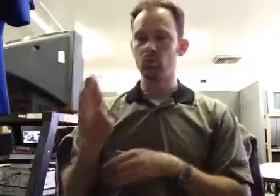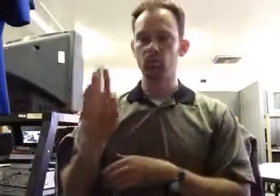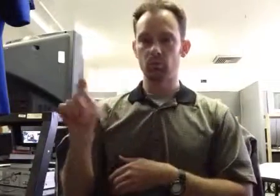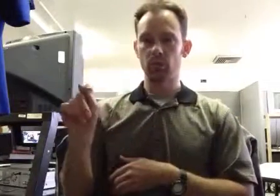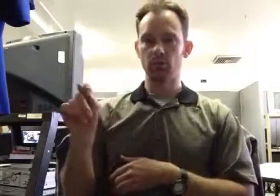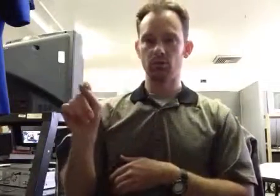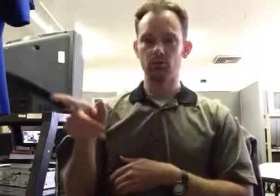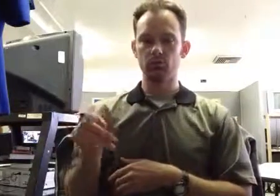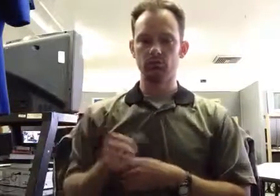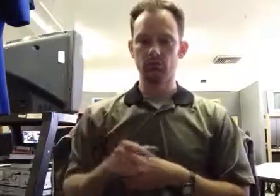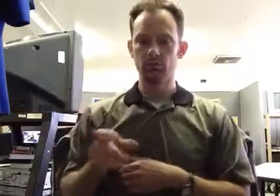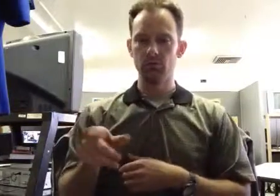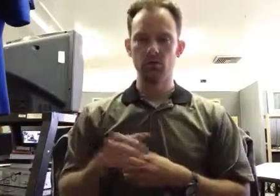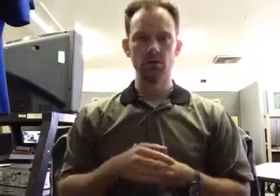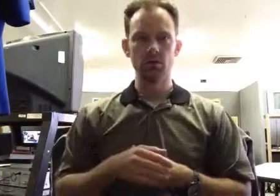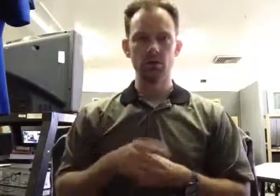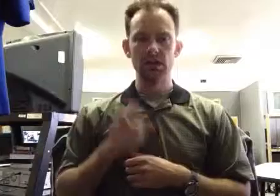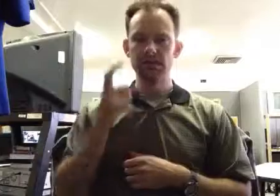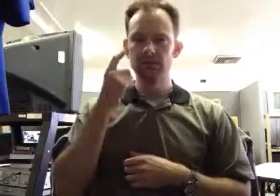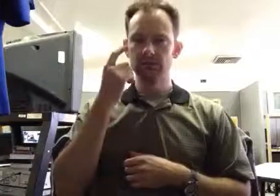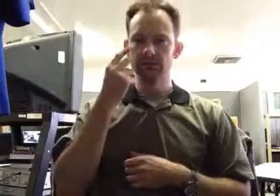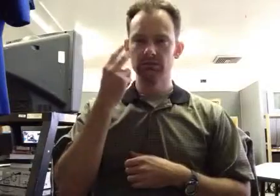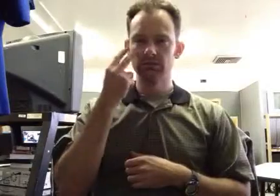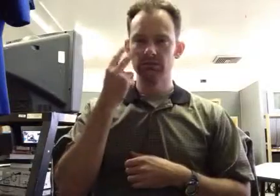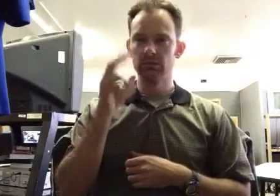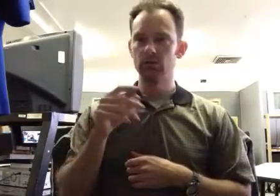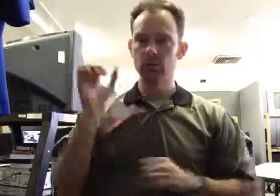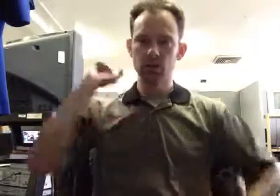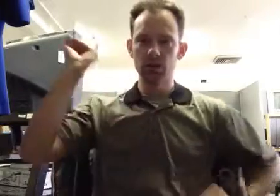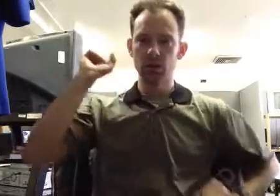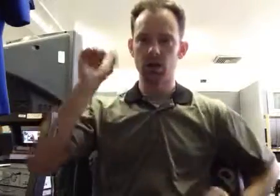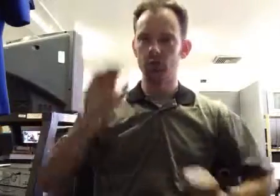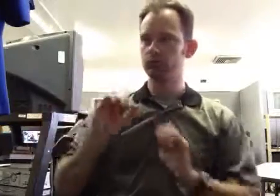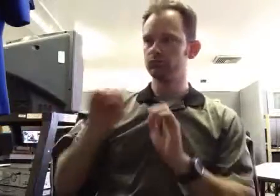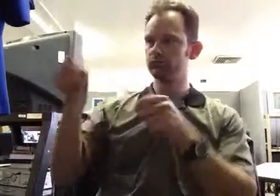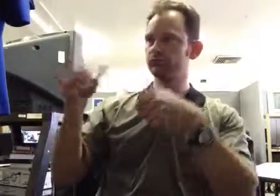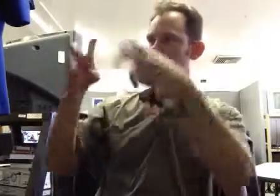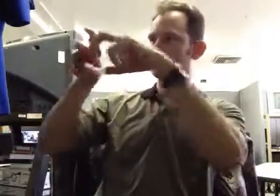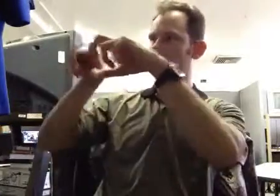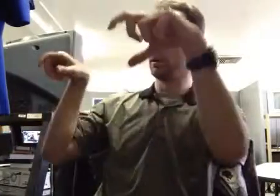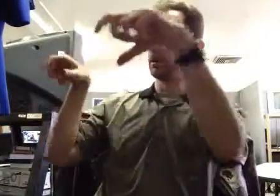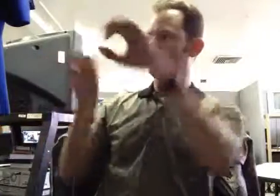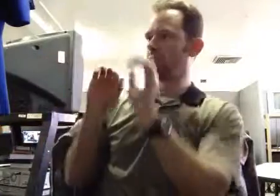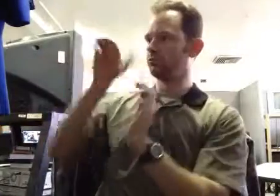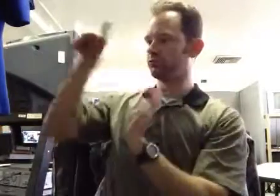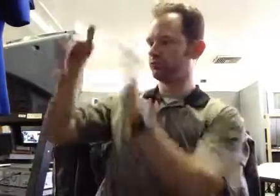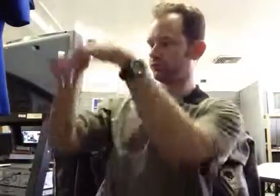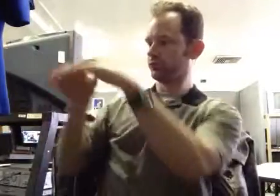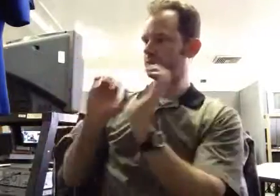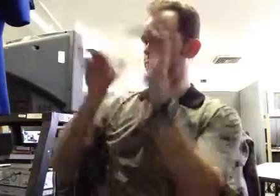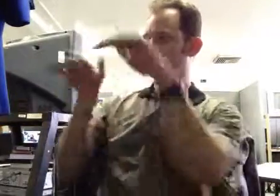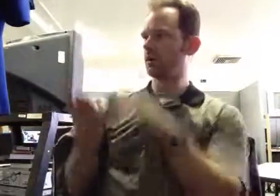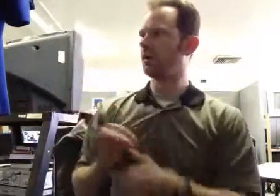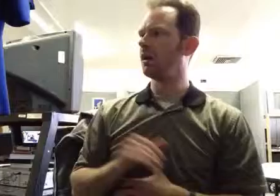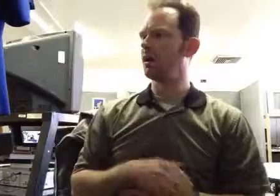in the bathroom were the very towels that she had bought for the priest. She looked at them and